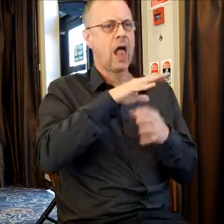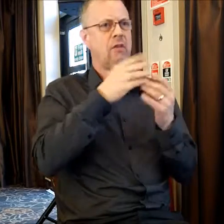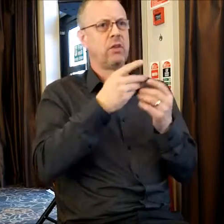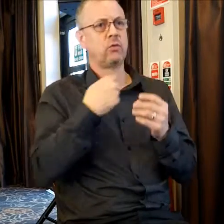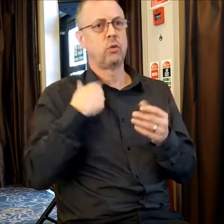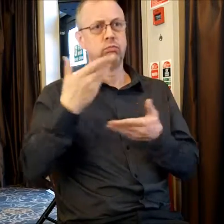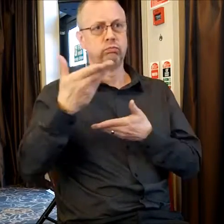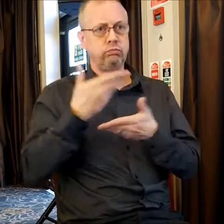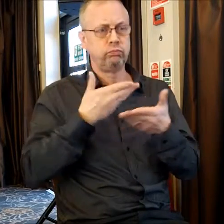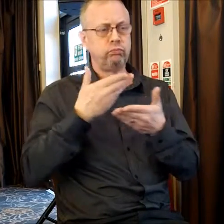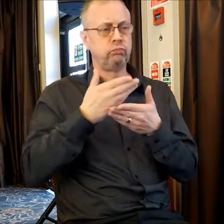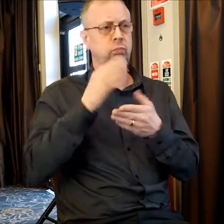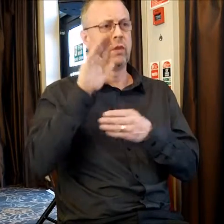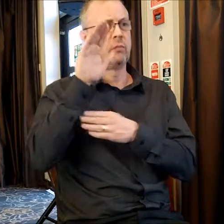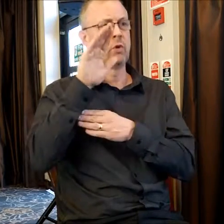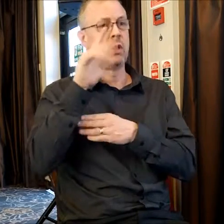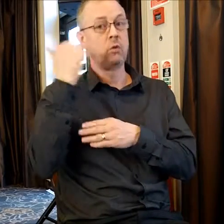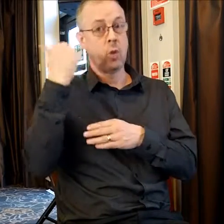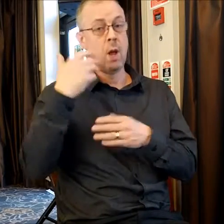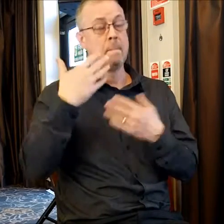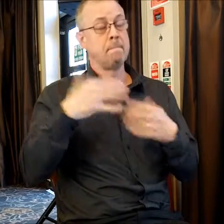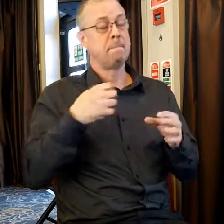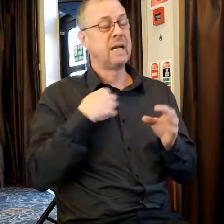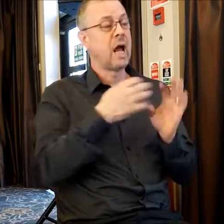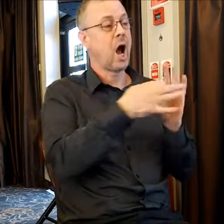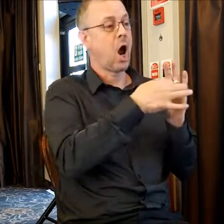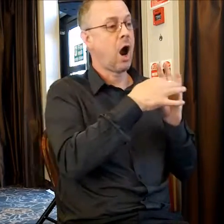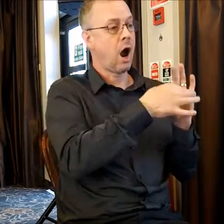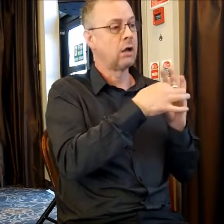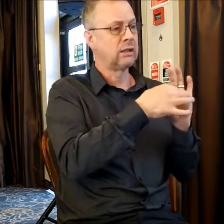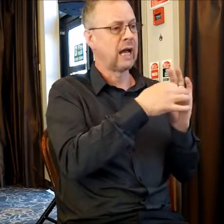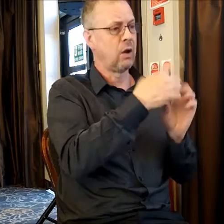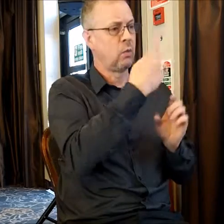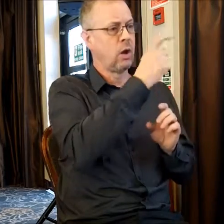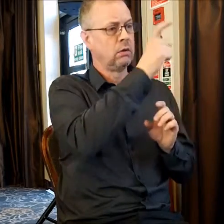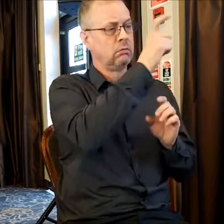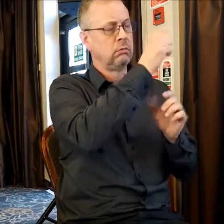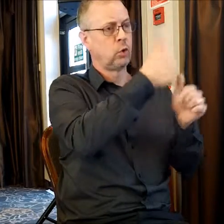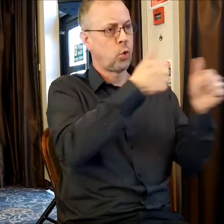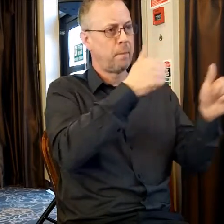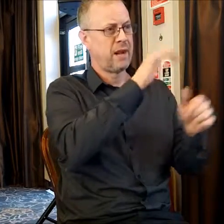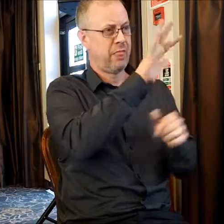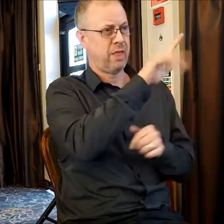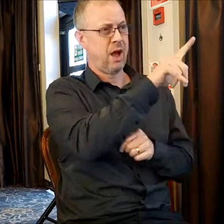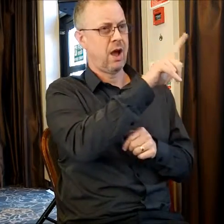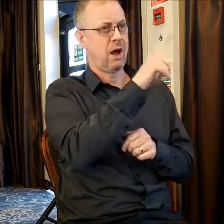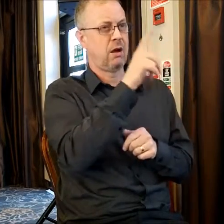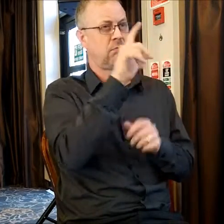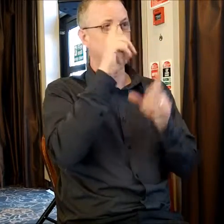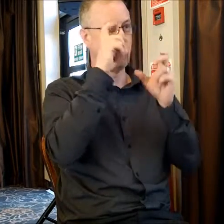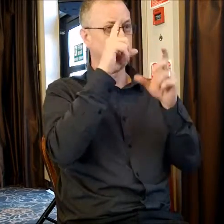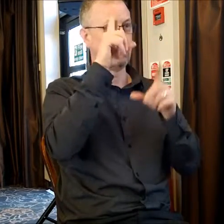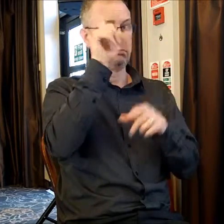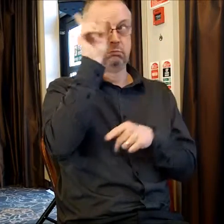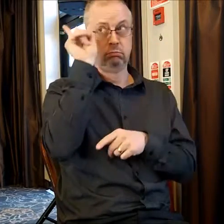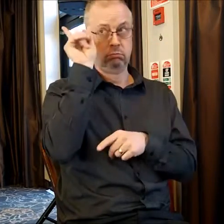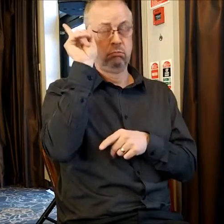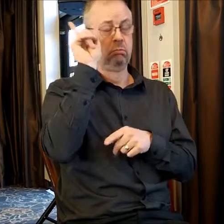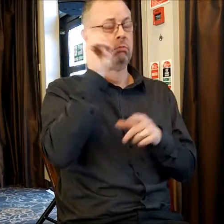We found a partner in Cotonou, Benin, Boris, who's on this photo. This is when we signed the contract. It's important